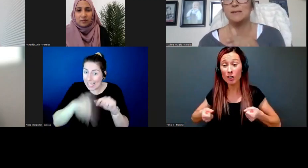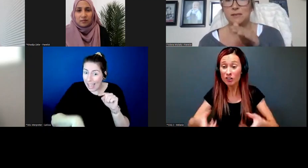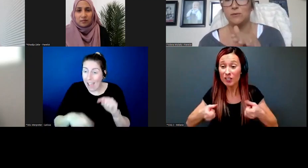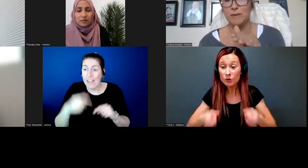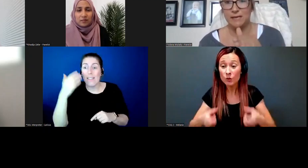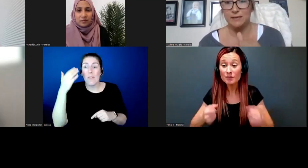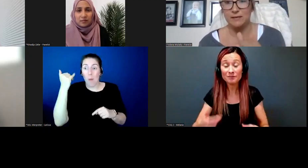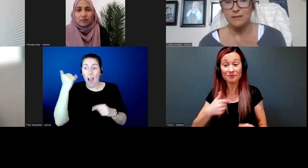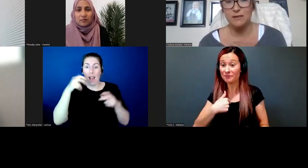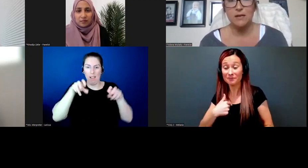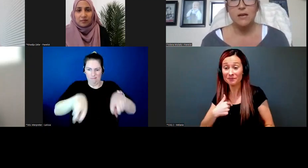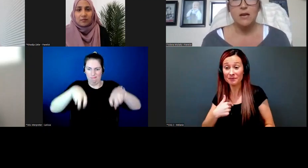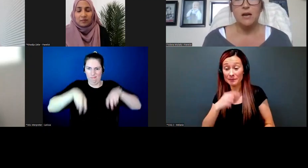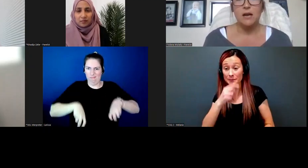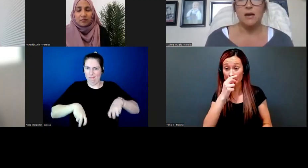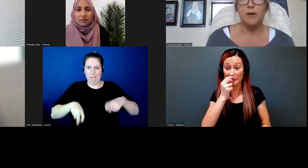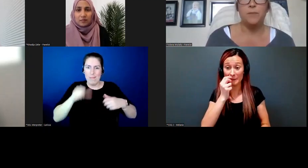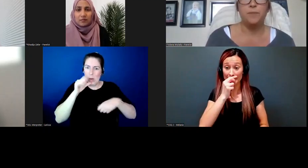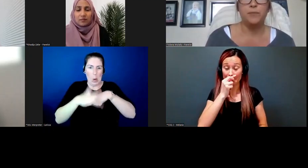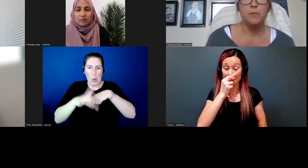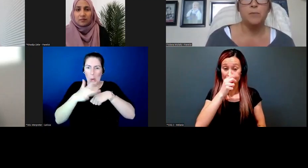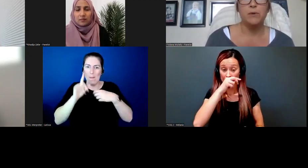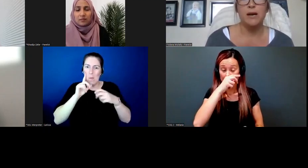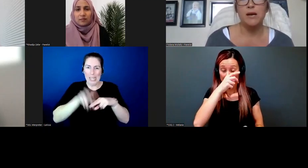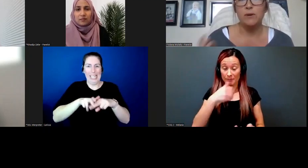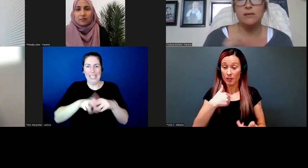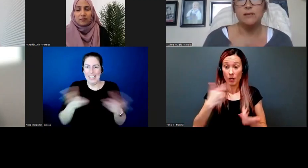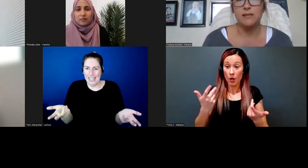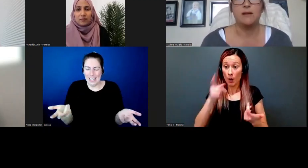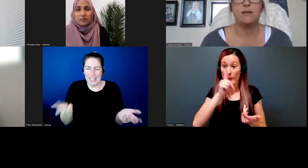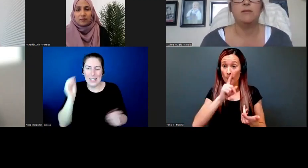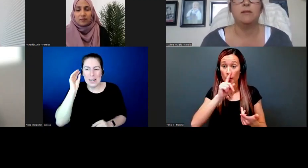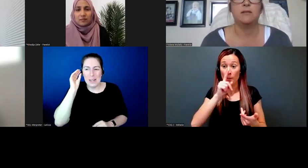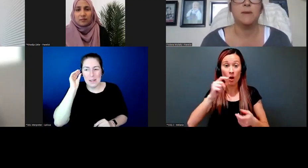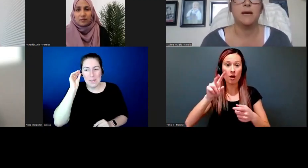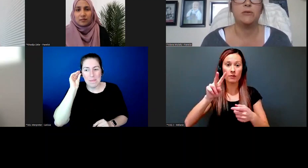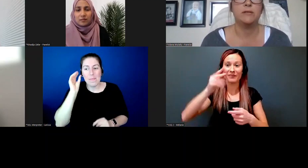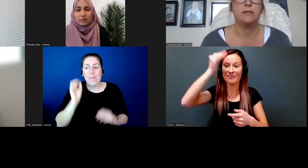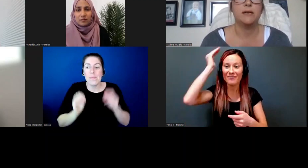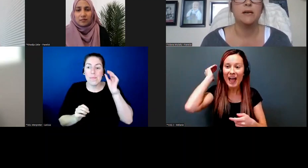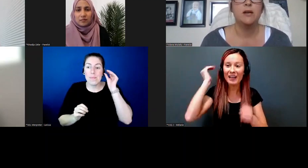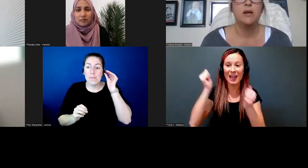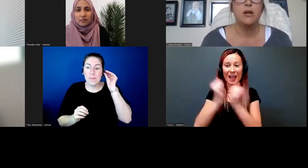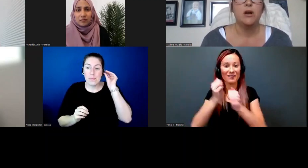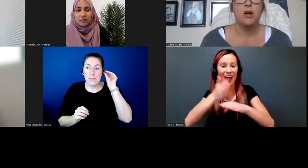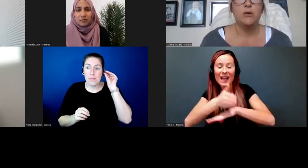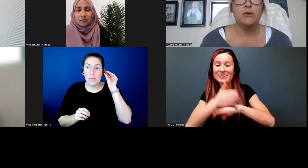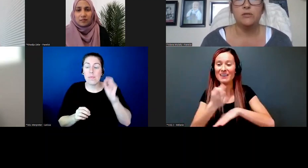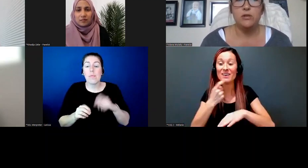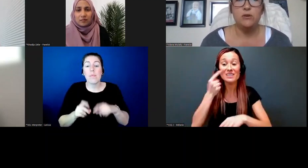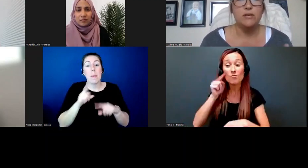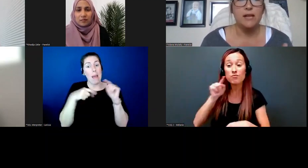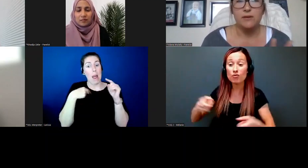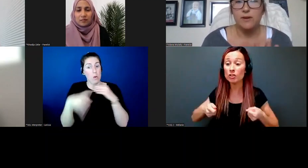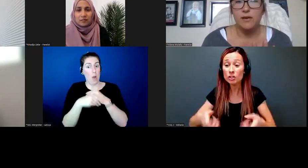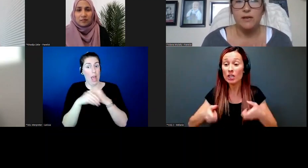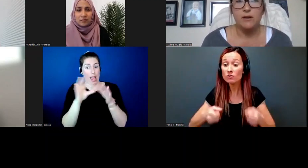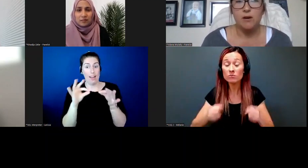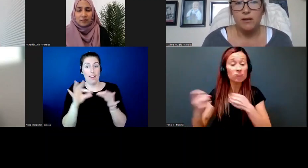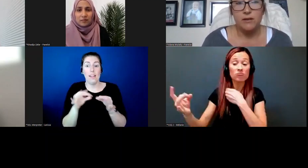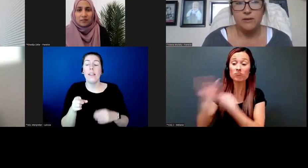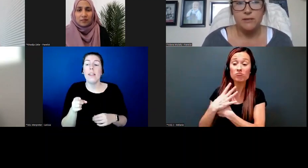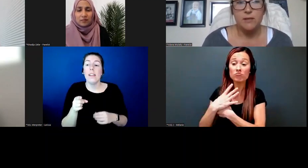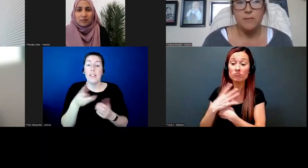all the back seats for my kids. But what I wanted to say on this matter is that although there's a huge lack of